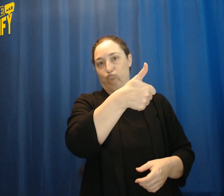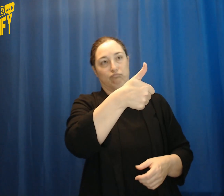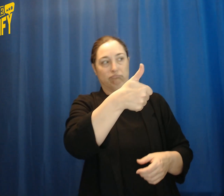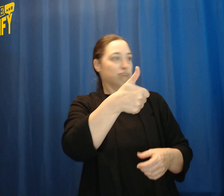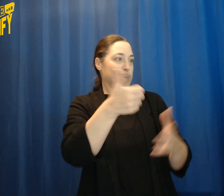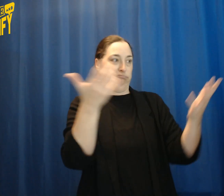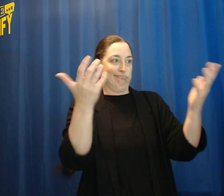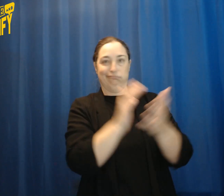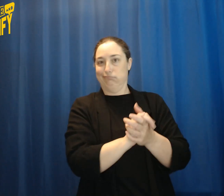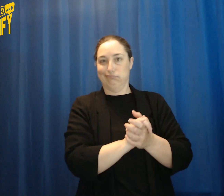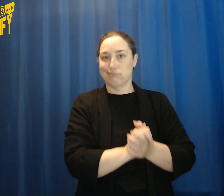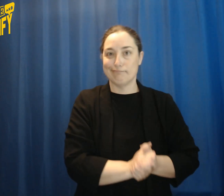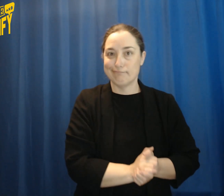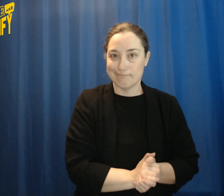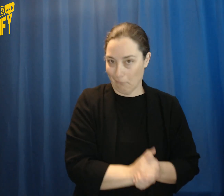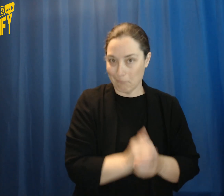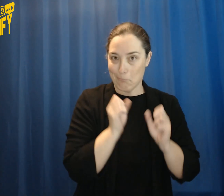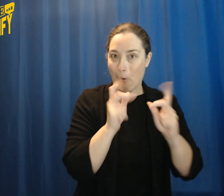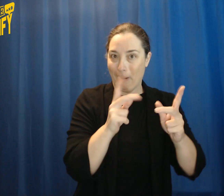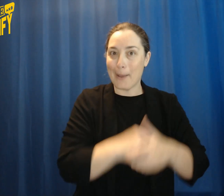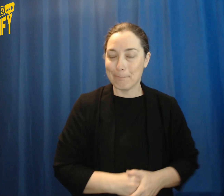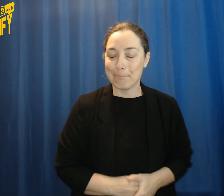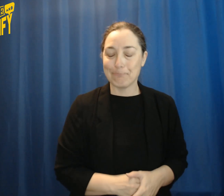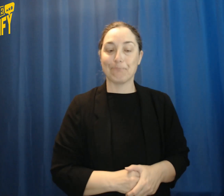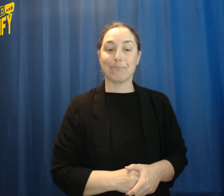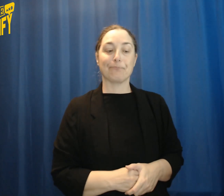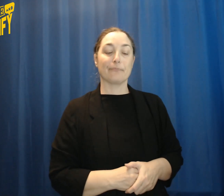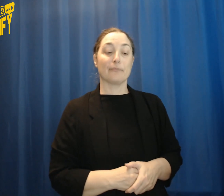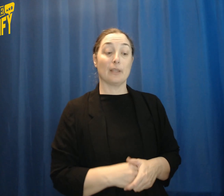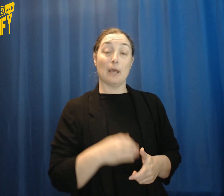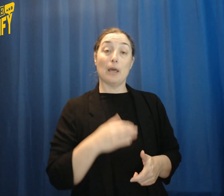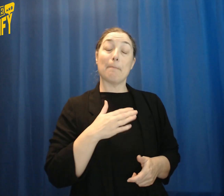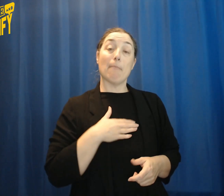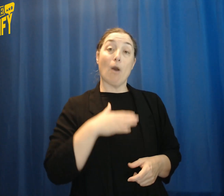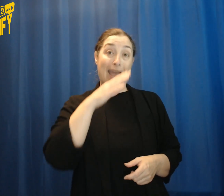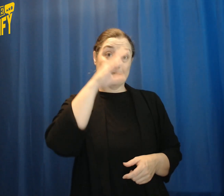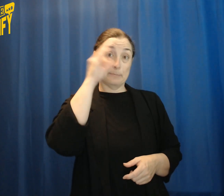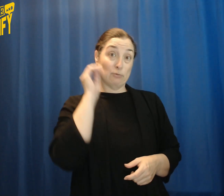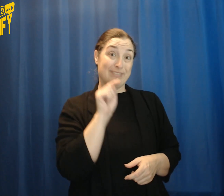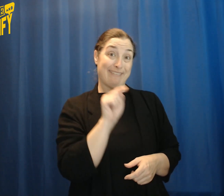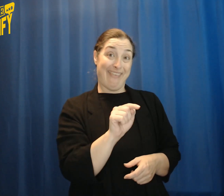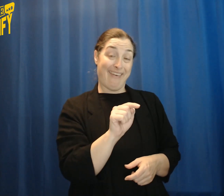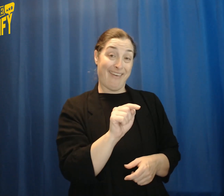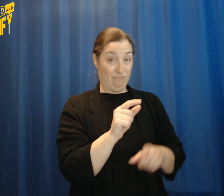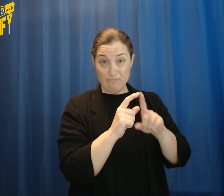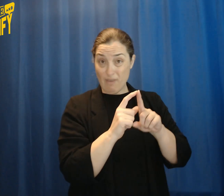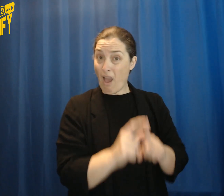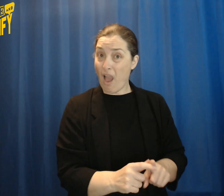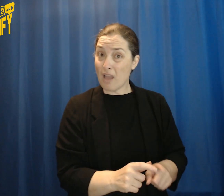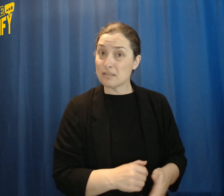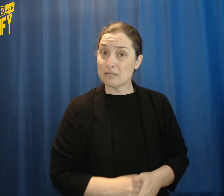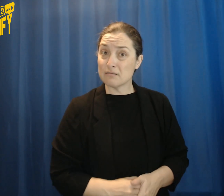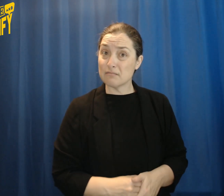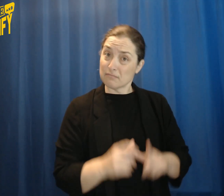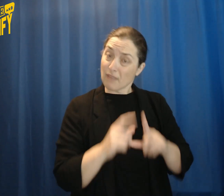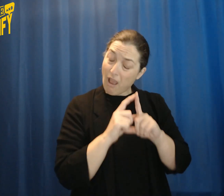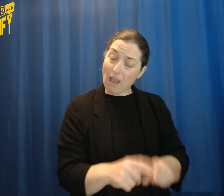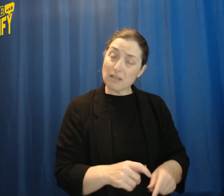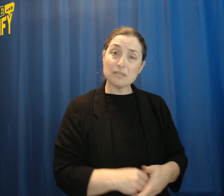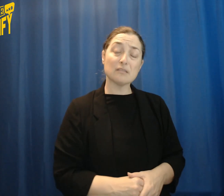that's what I'm doing. My experience there, though, it was hard. It was really hard. You know, like it